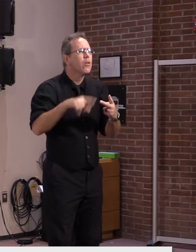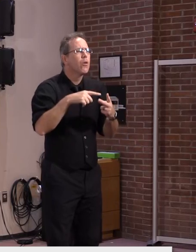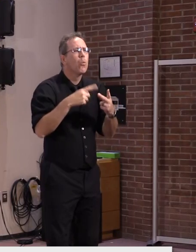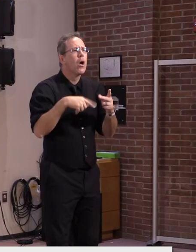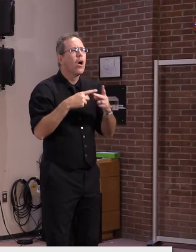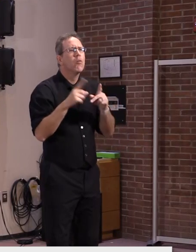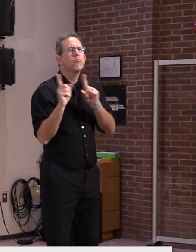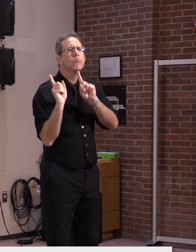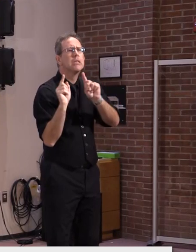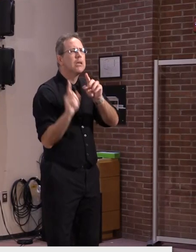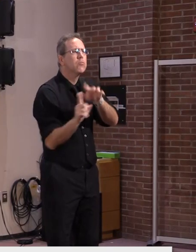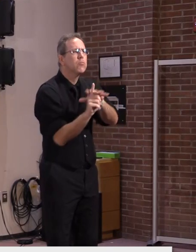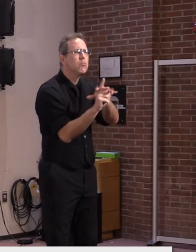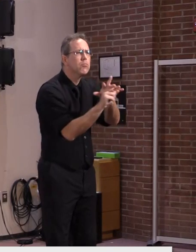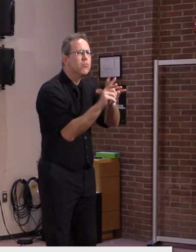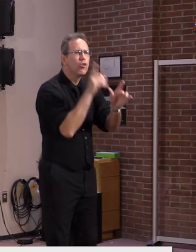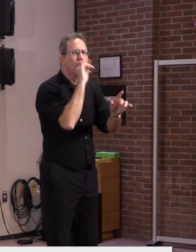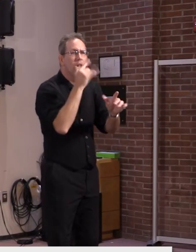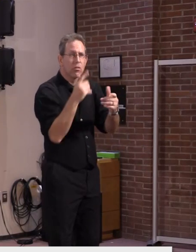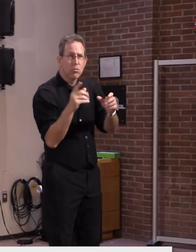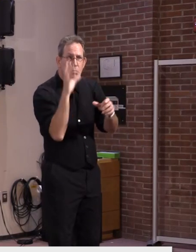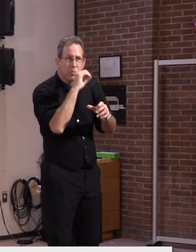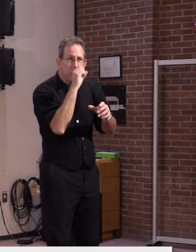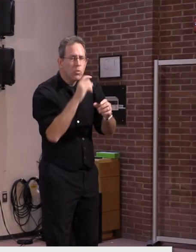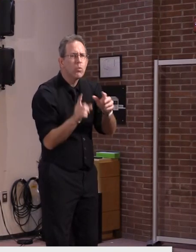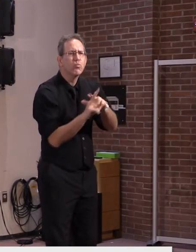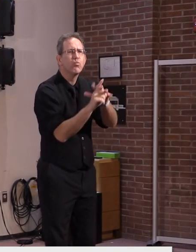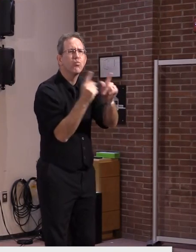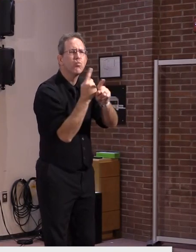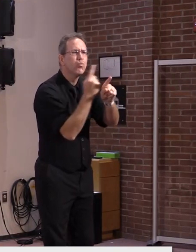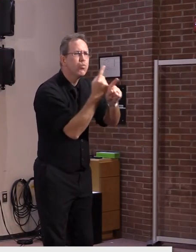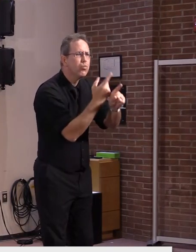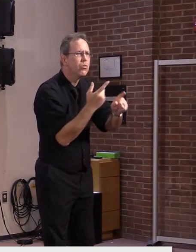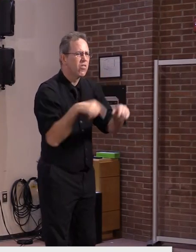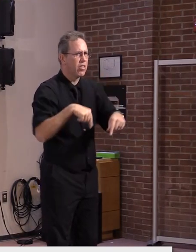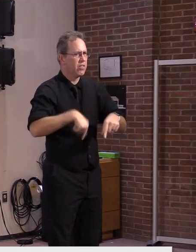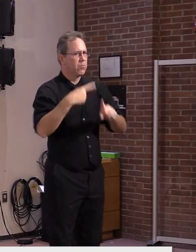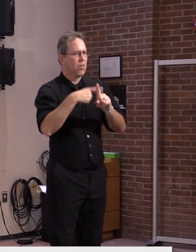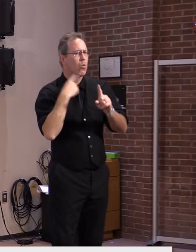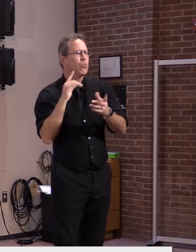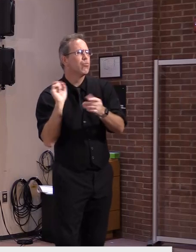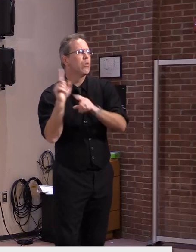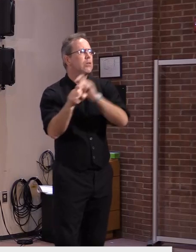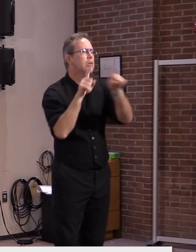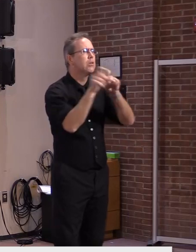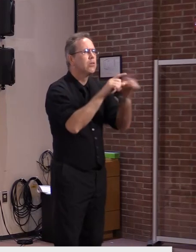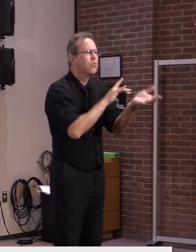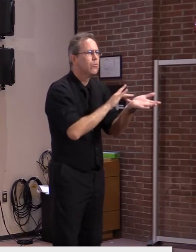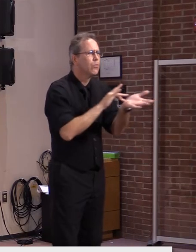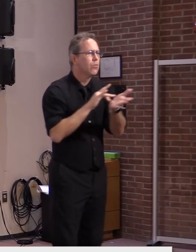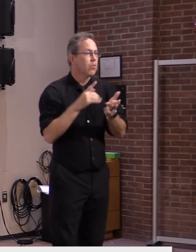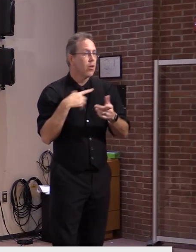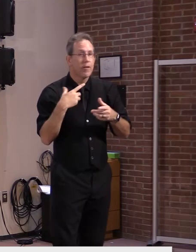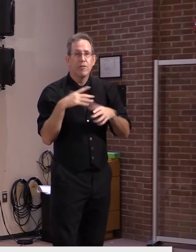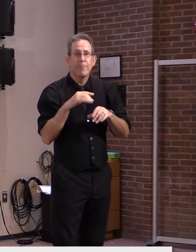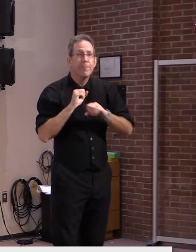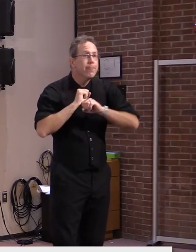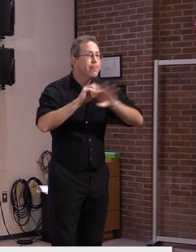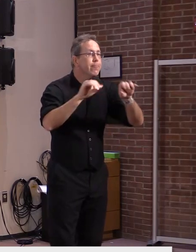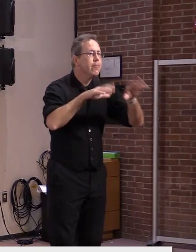So it's been our plan to launch that survey this month, and it's on track for us to do so. So we don't have any data yet.